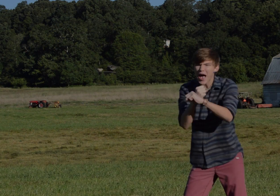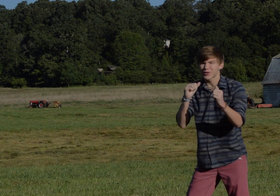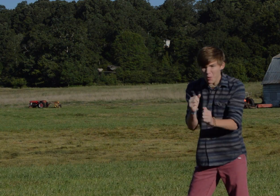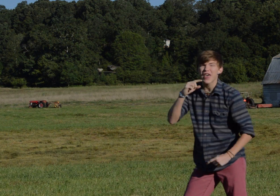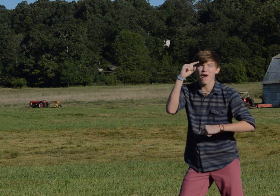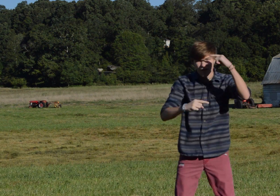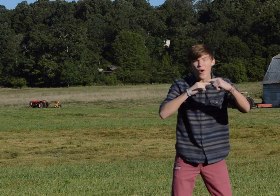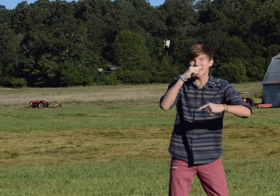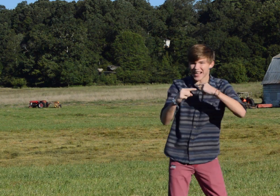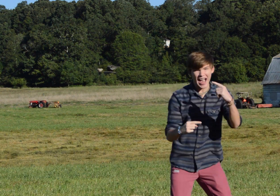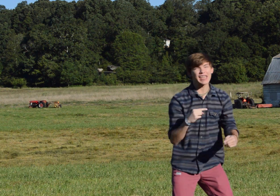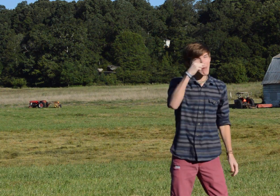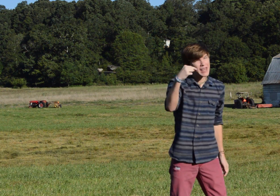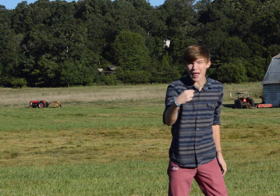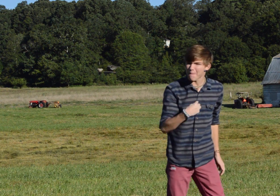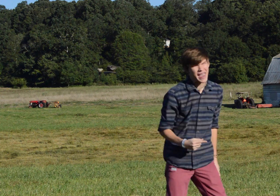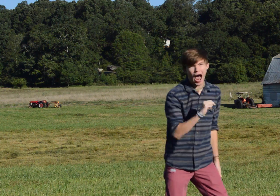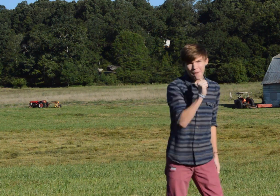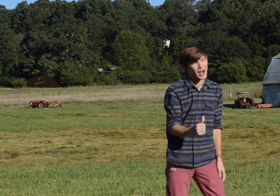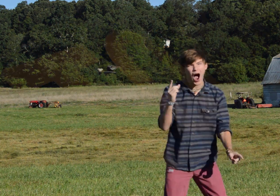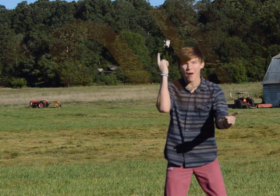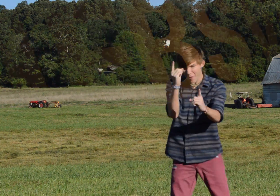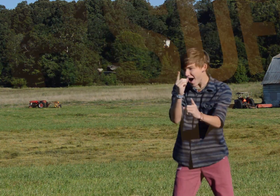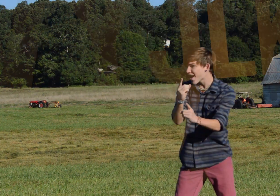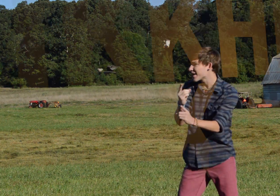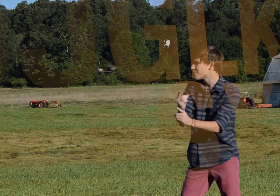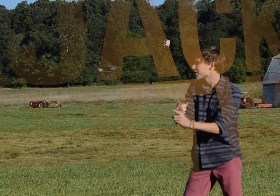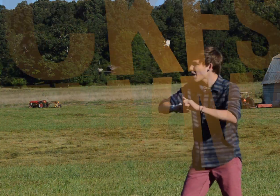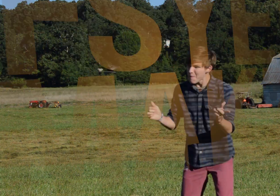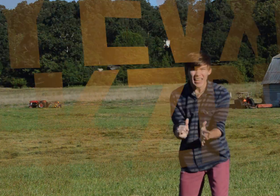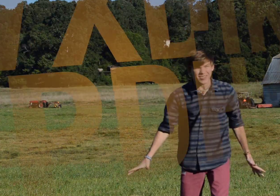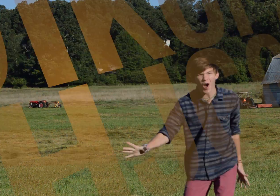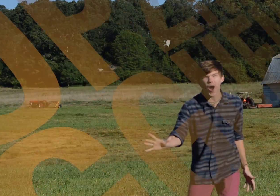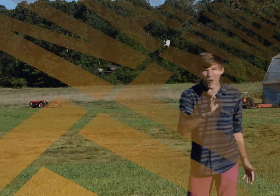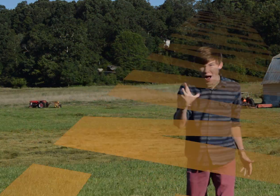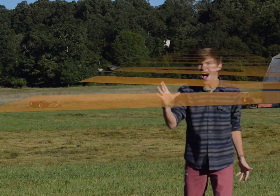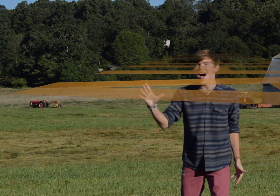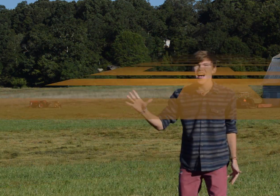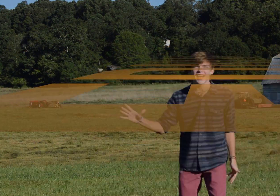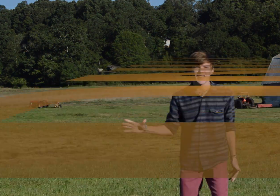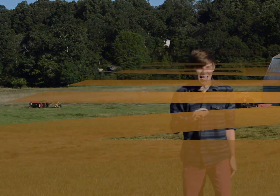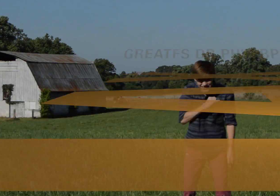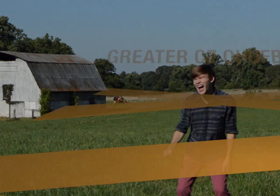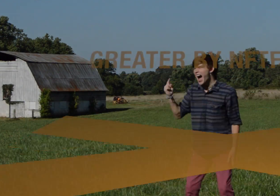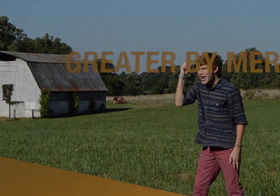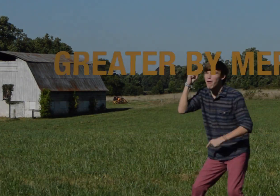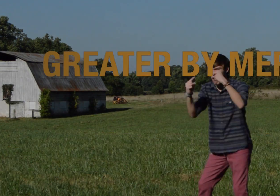You have seen my video Greater, and I have seen your comments, and after multiple requests, here is the instructional for